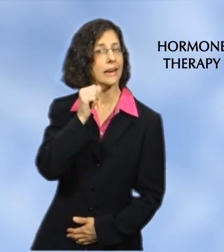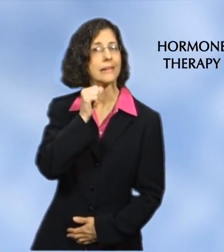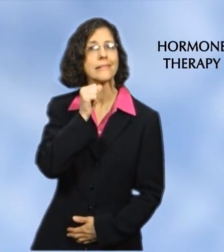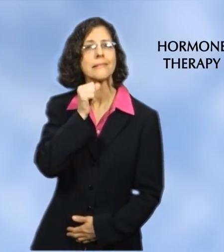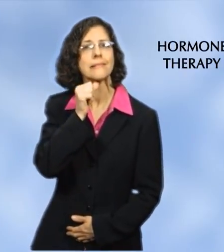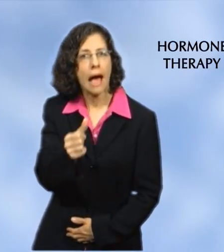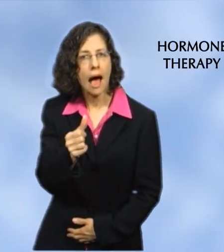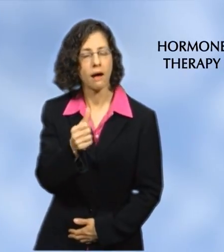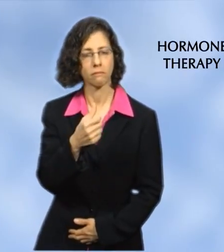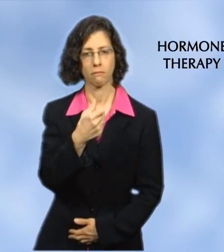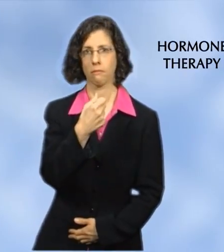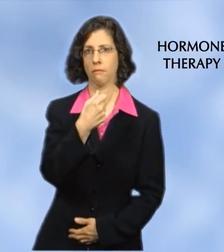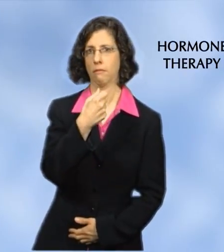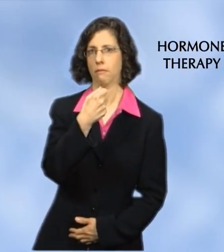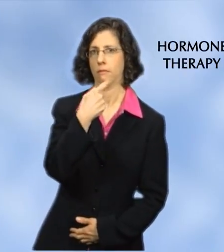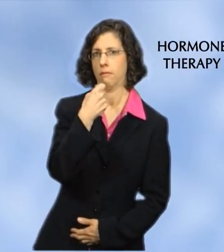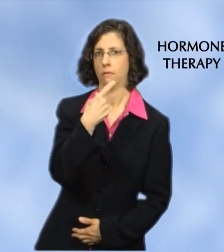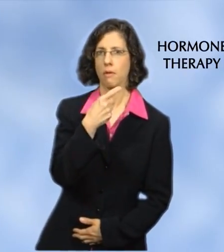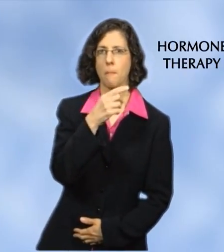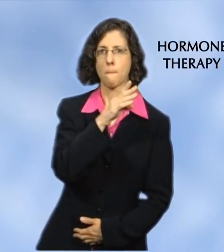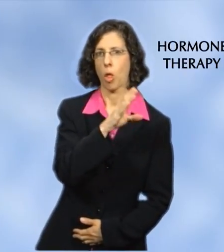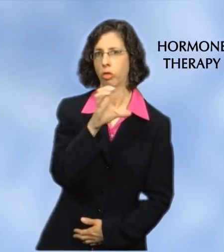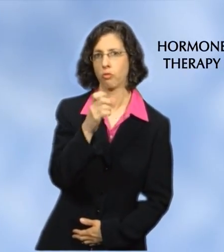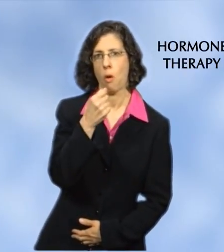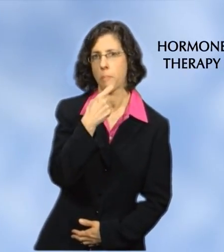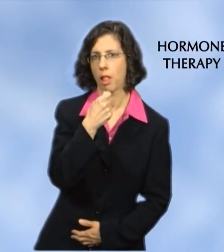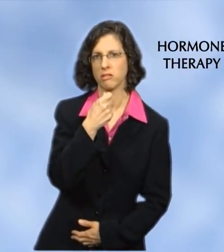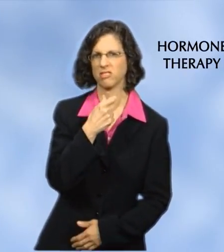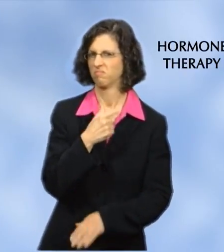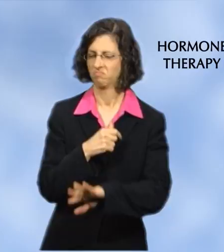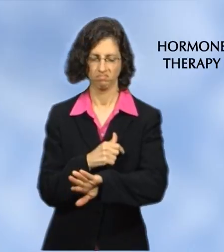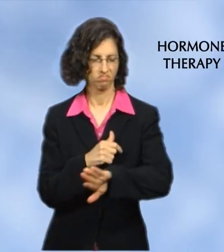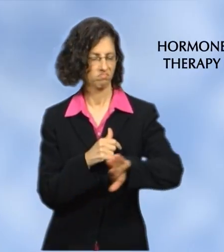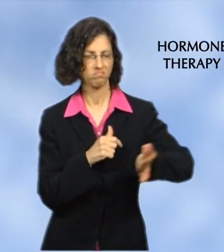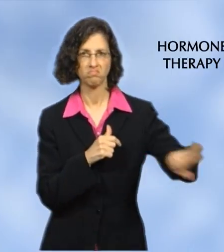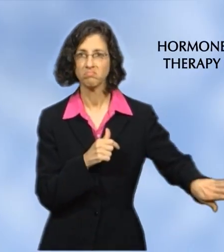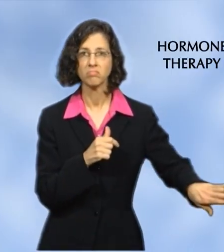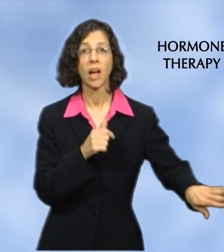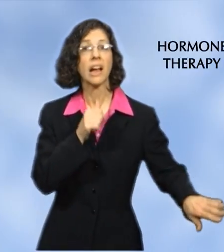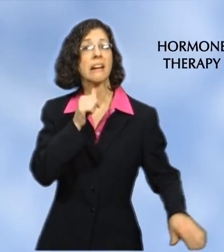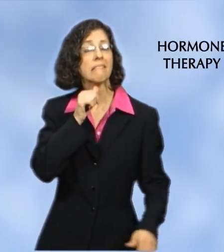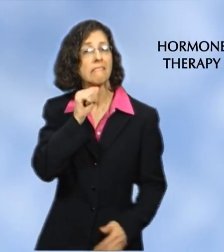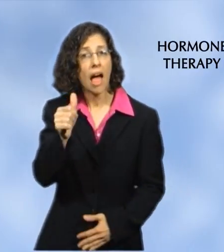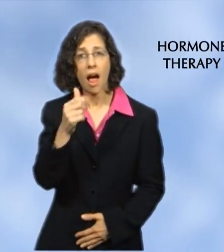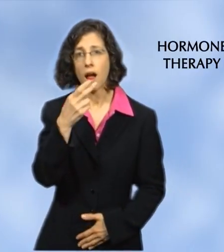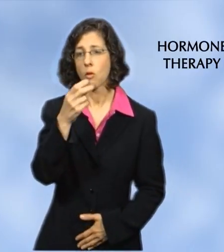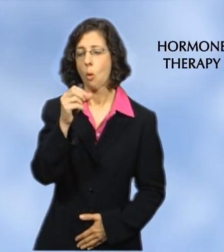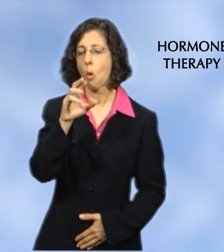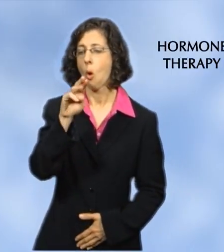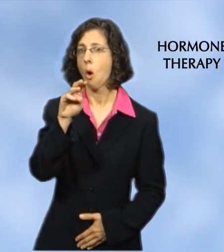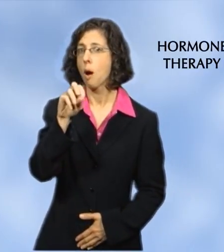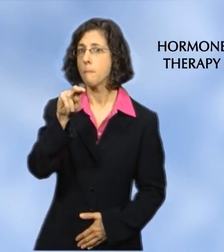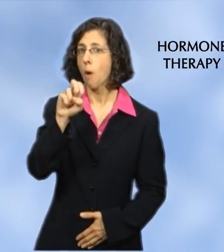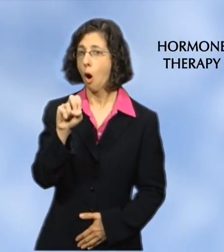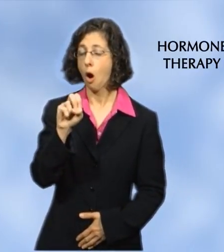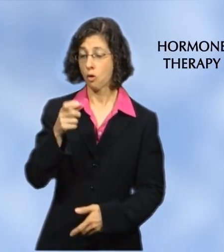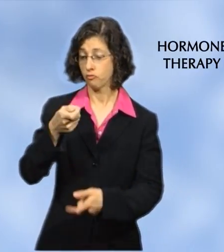HT. This is not the same thing as birth control, and it's not the